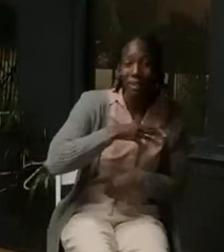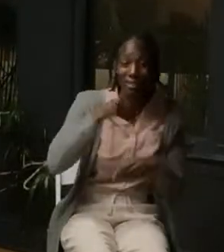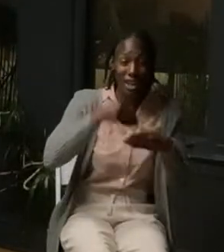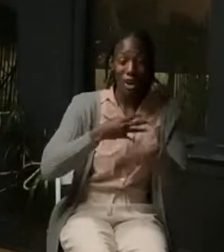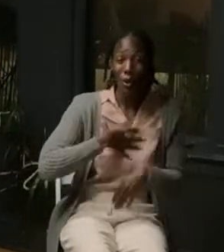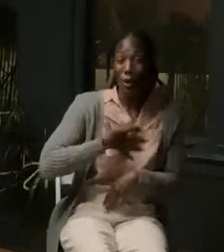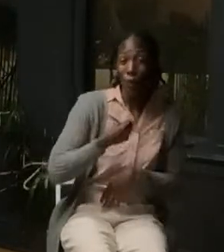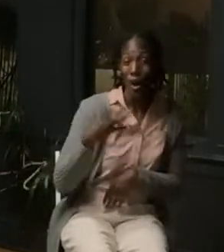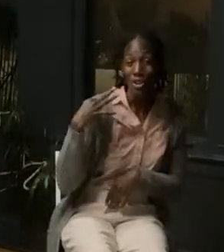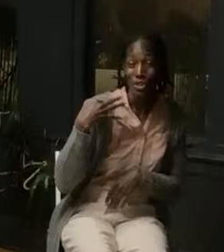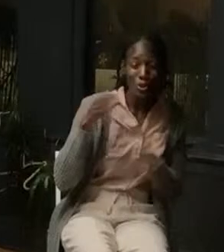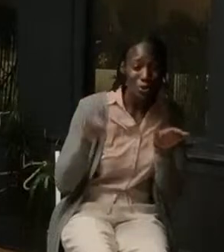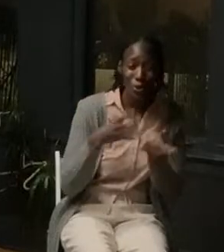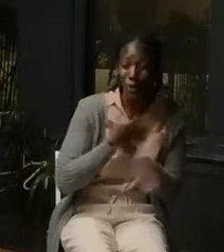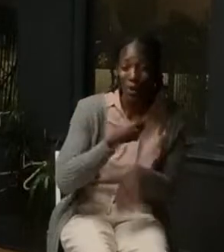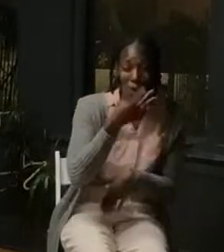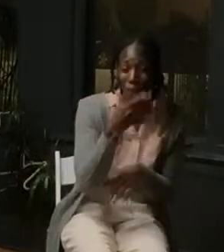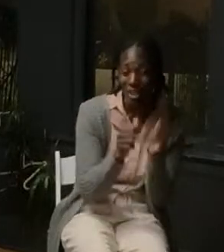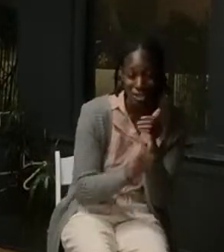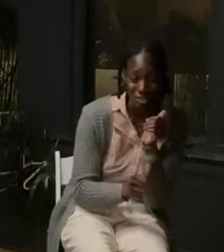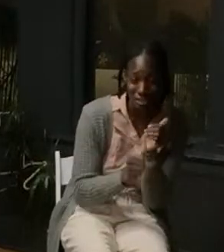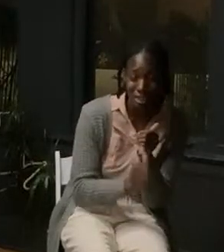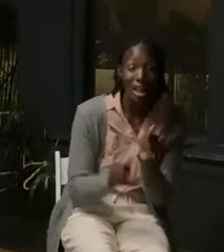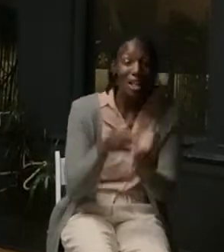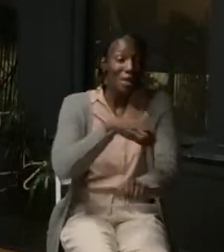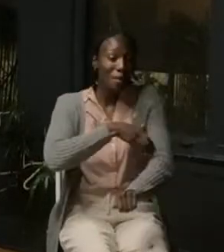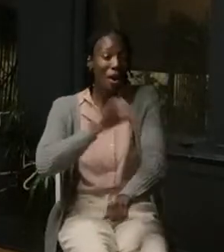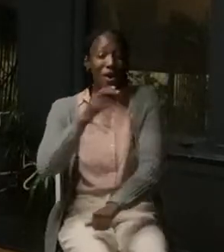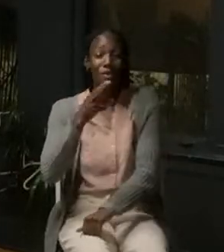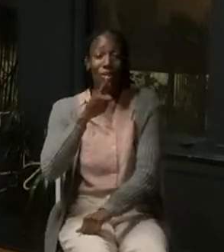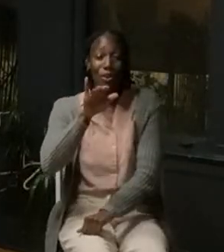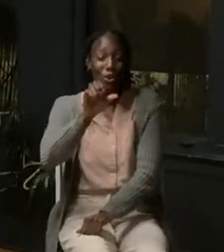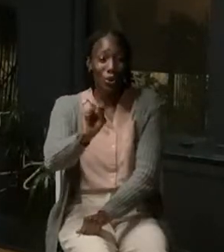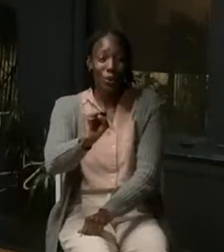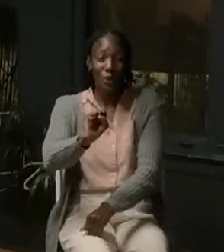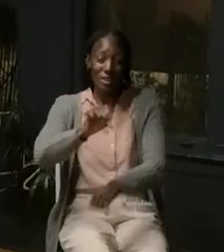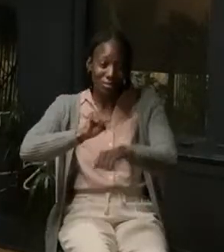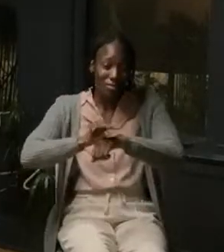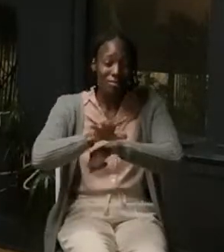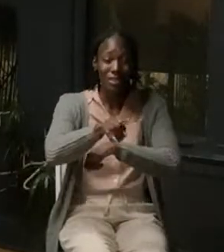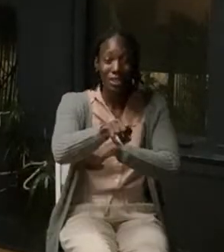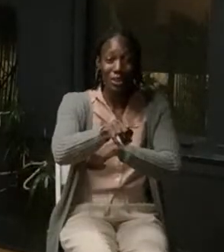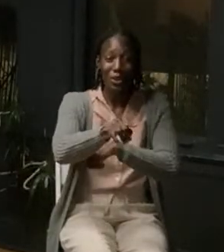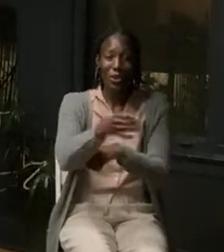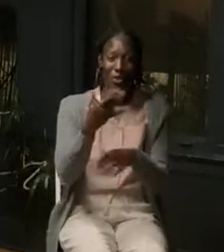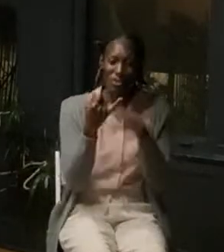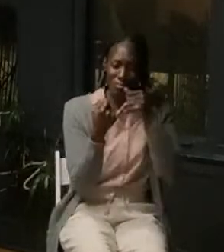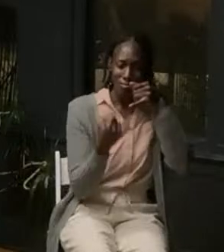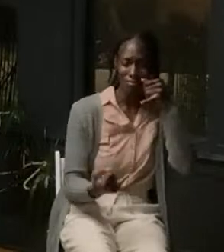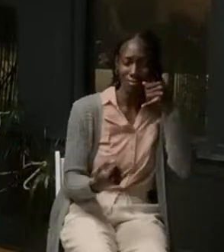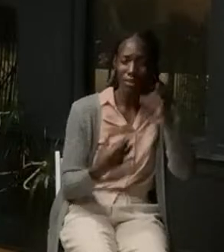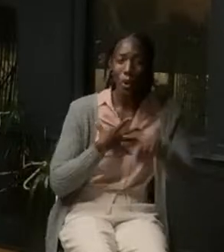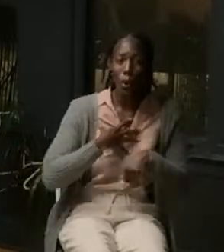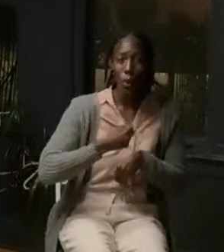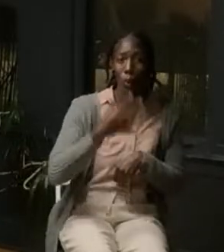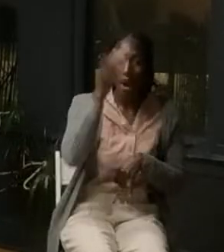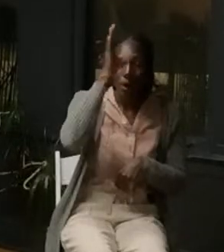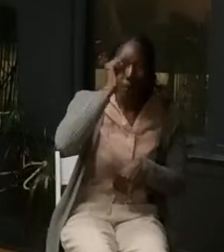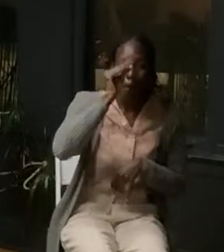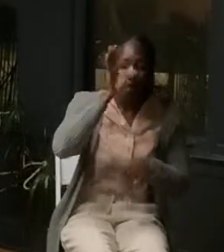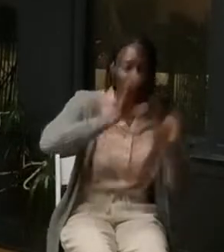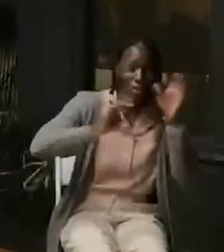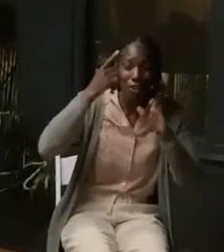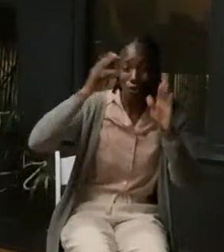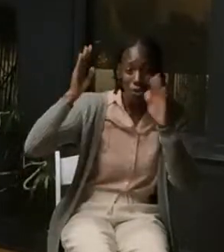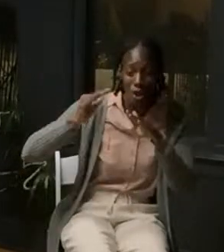shit. The power of Chris compels you. Bird-chested white boy looking for trouble. The power of